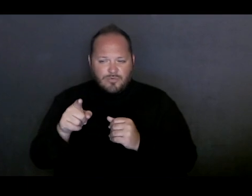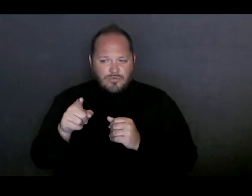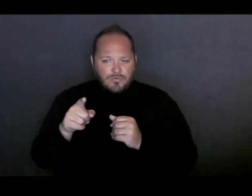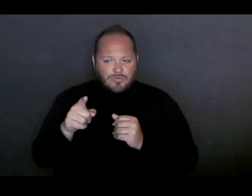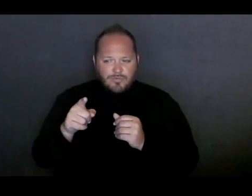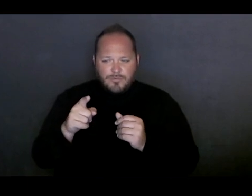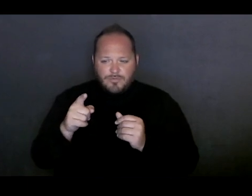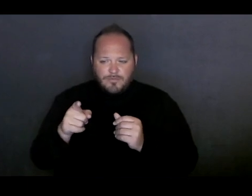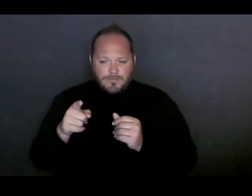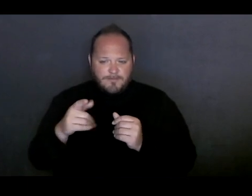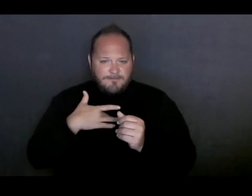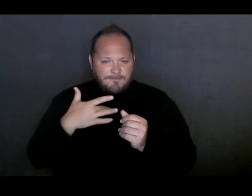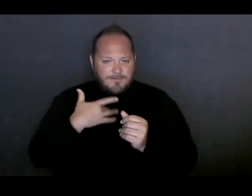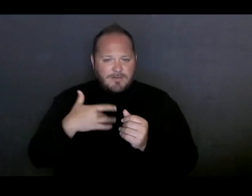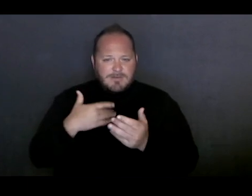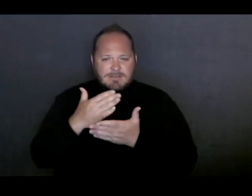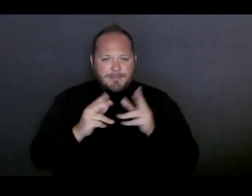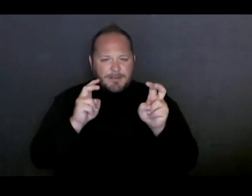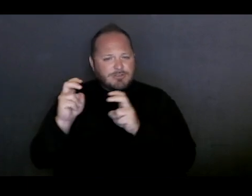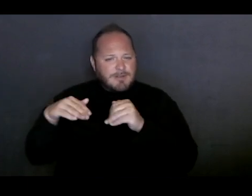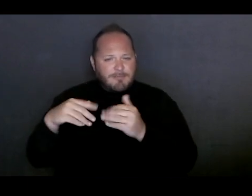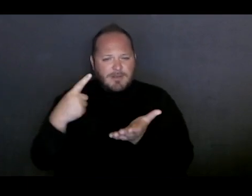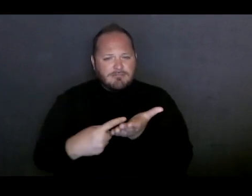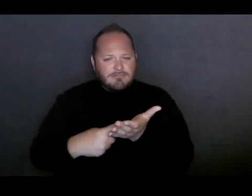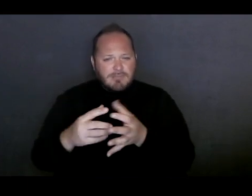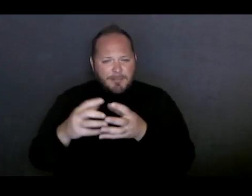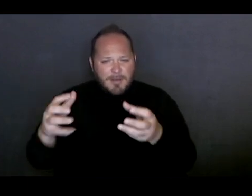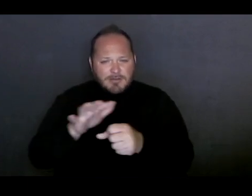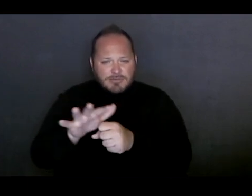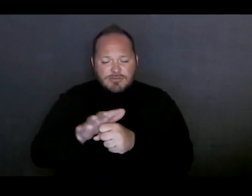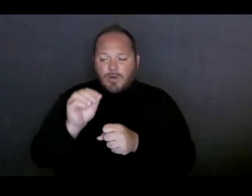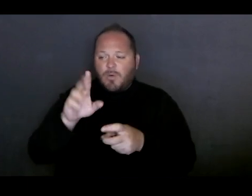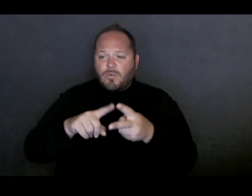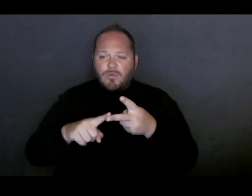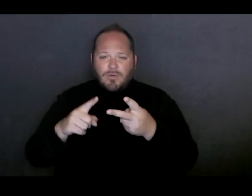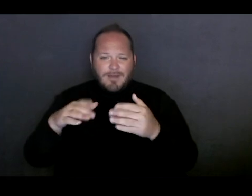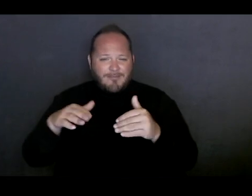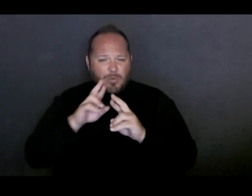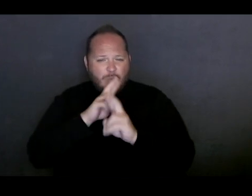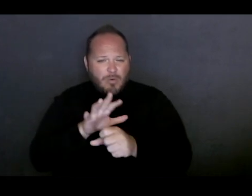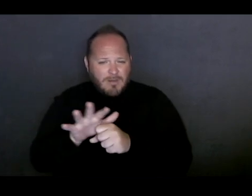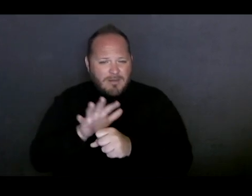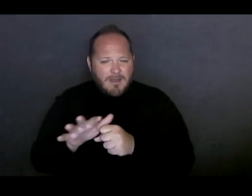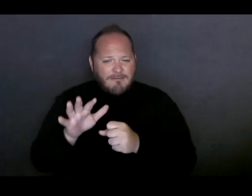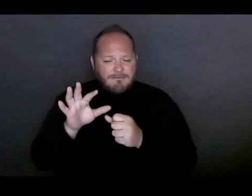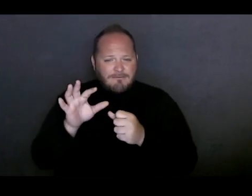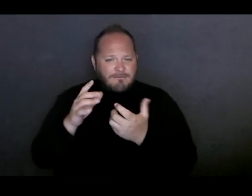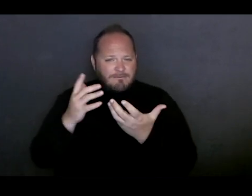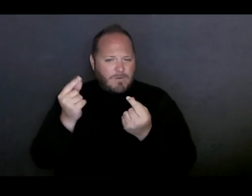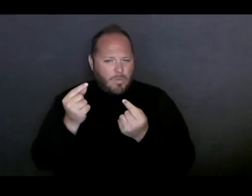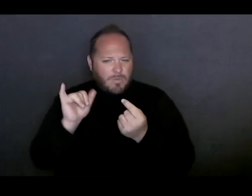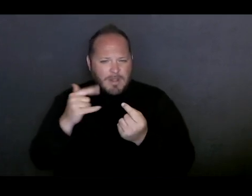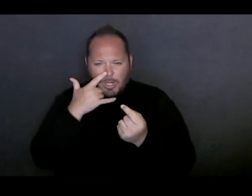much, that you'd like people to know surrounding those things, what maybe would that be? Mhm. I mean, I